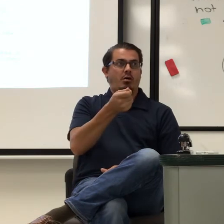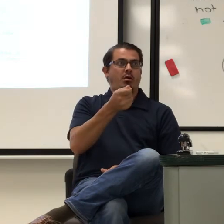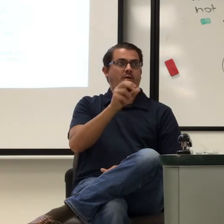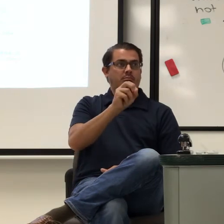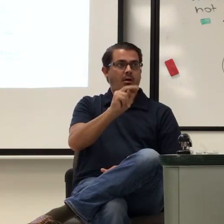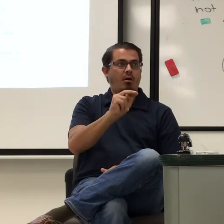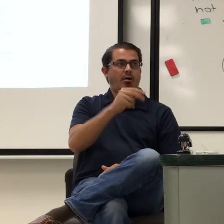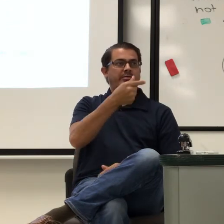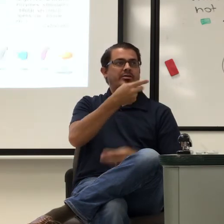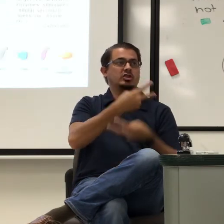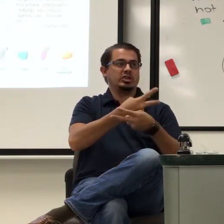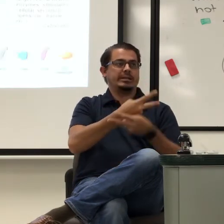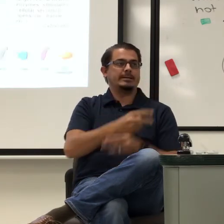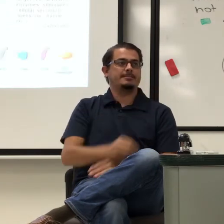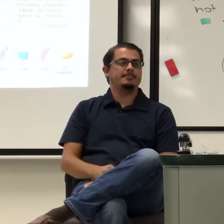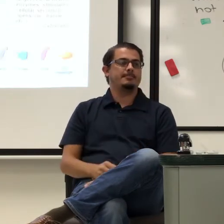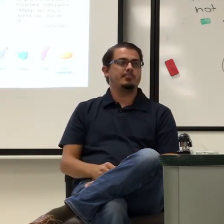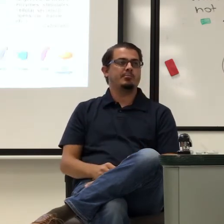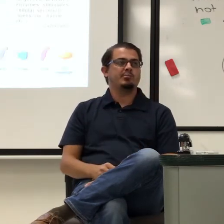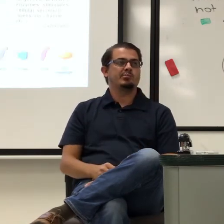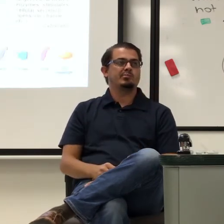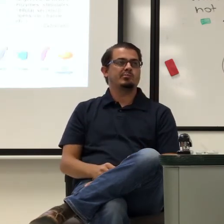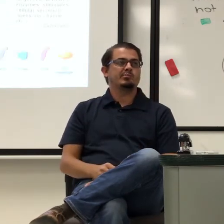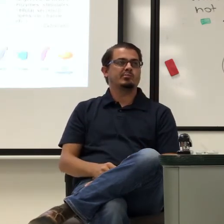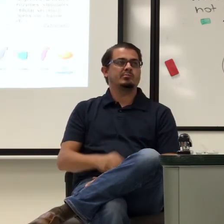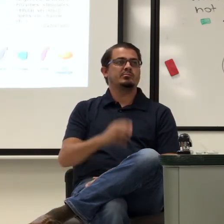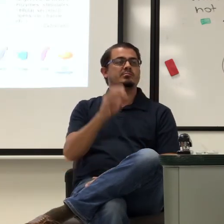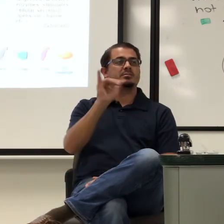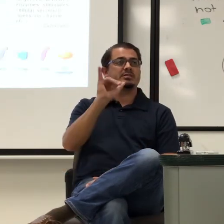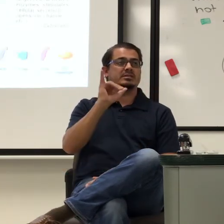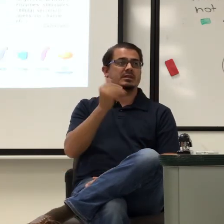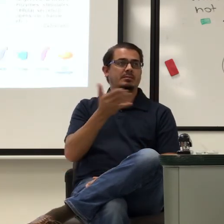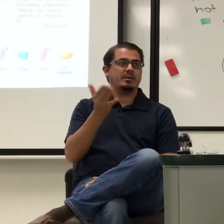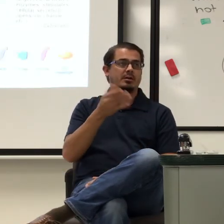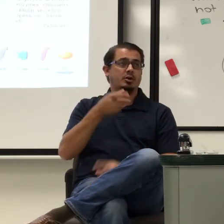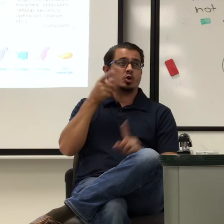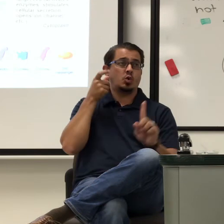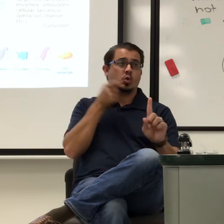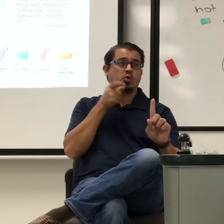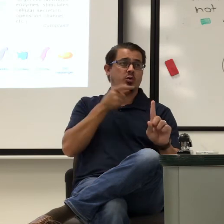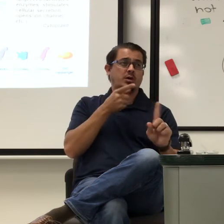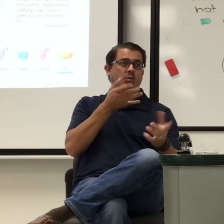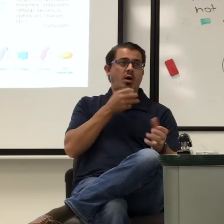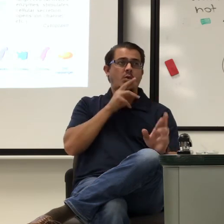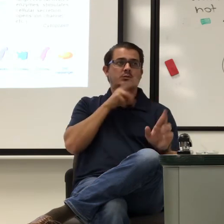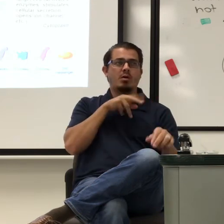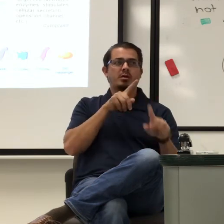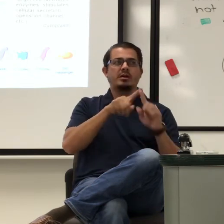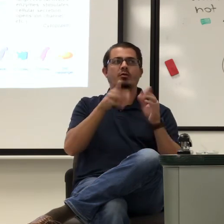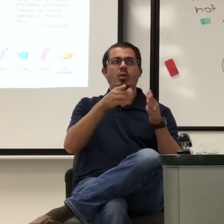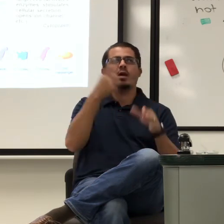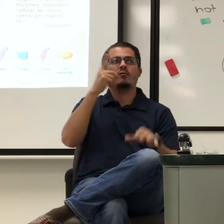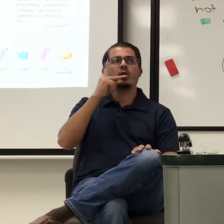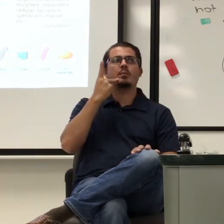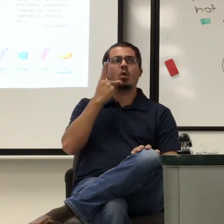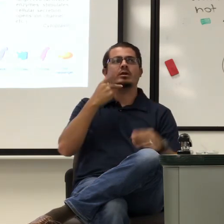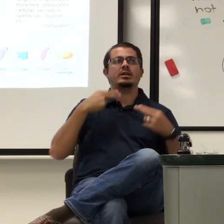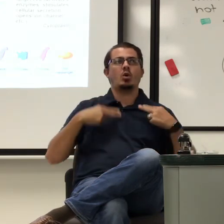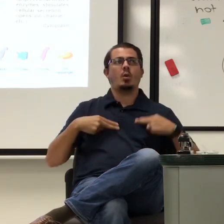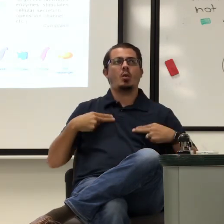figure is trying to show you. Same thing. You're triggering a response in a different way for the protein